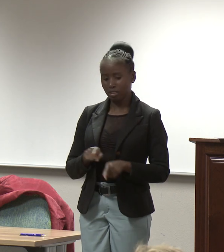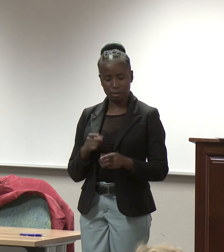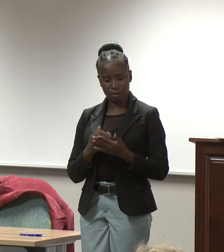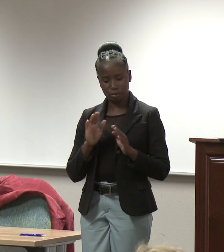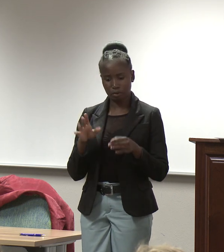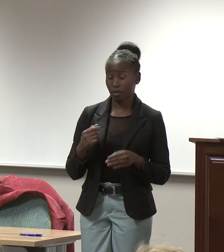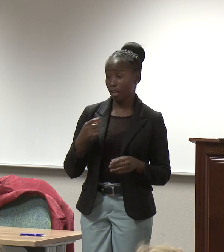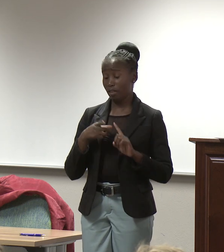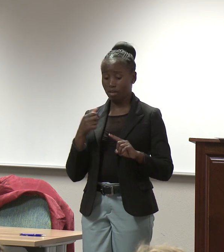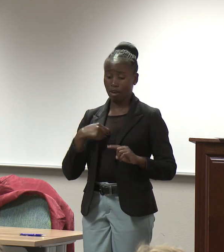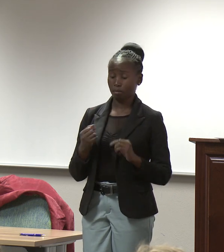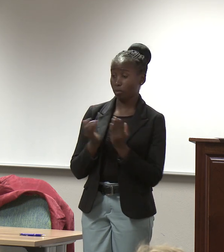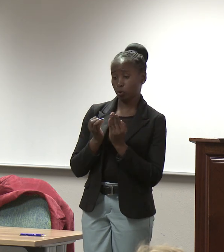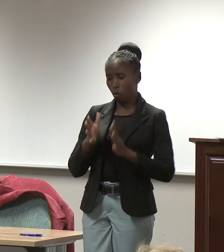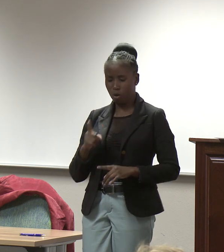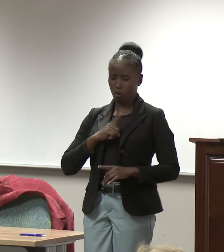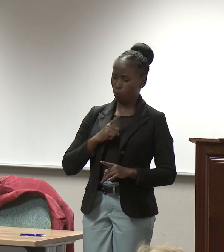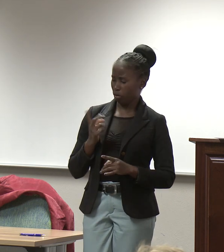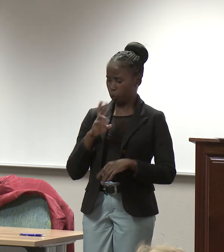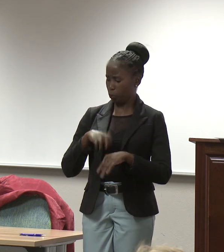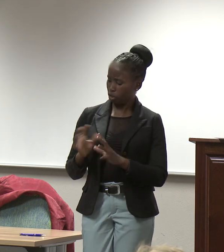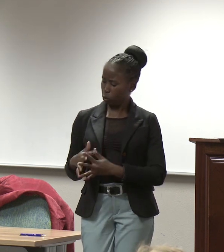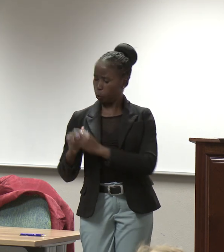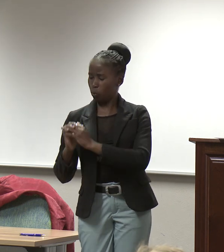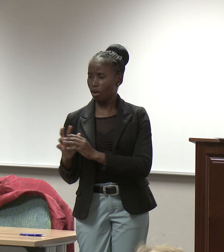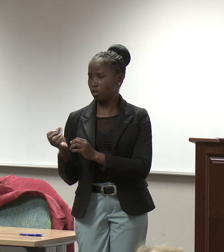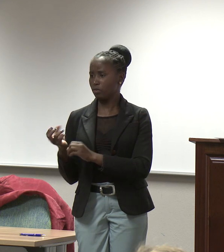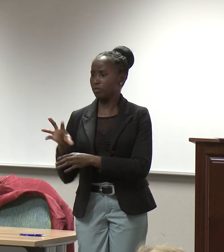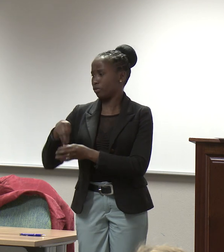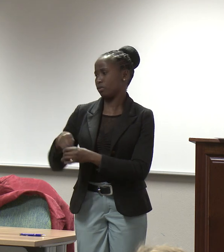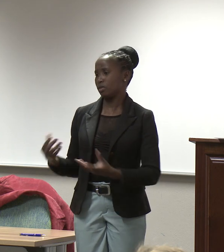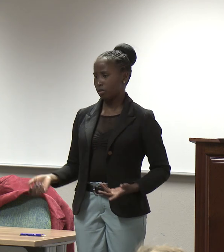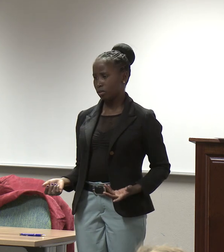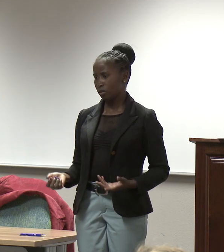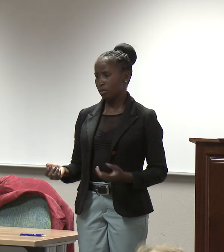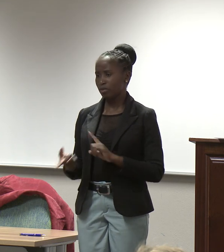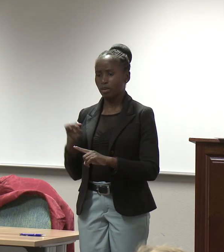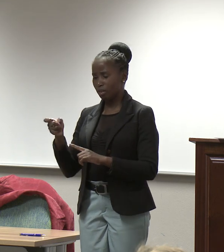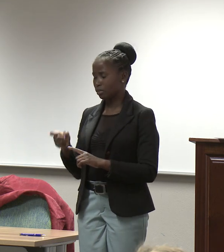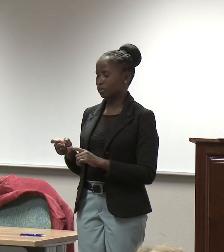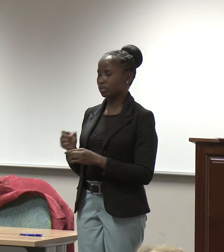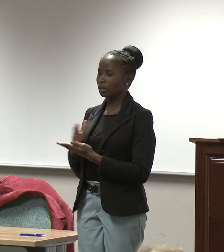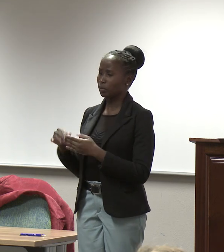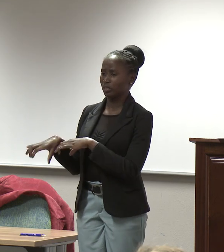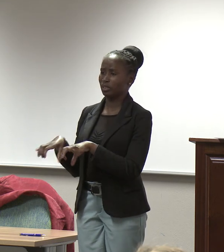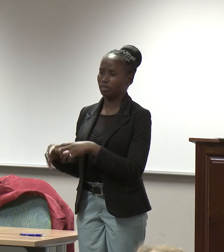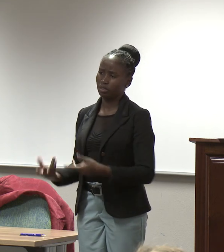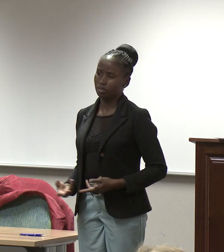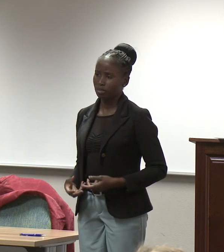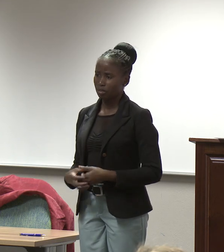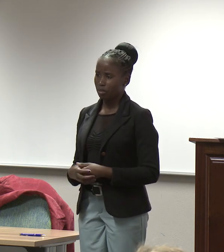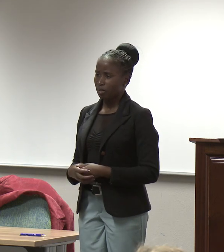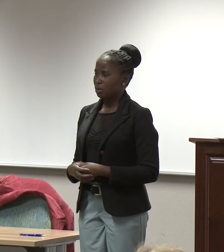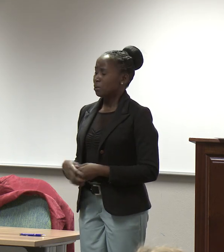I'm a scholar, why should I unite on more profane type of activities? But, you know, I think